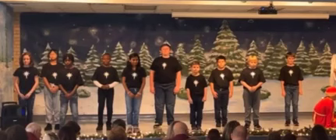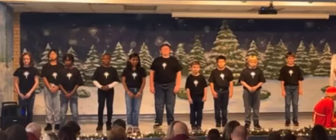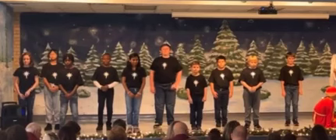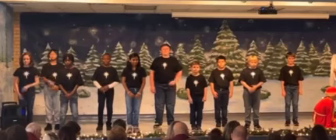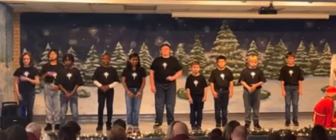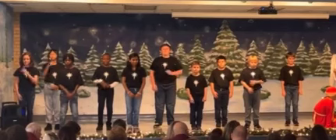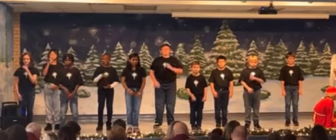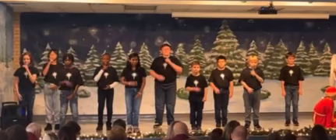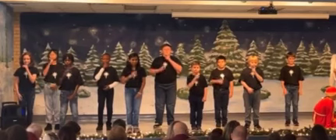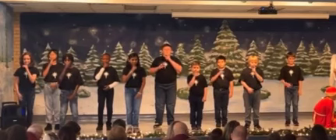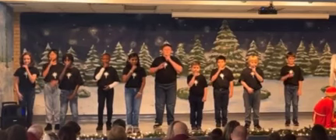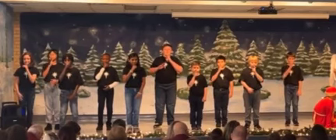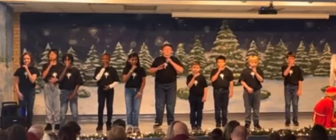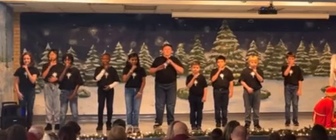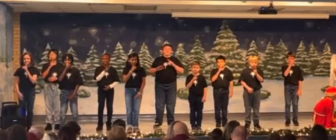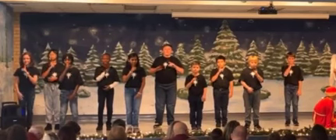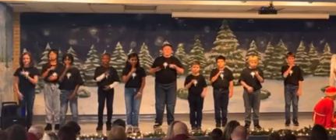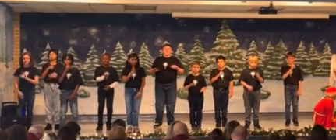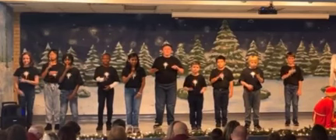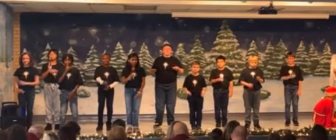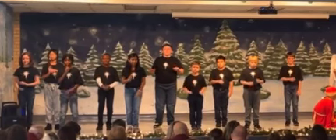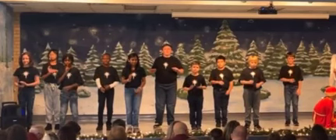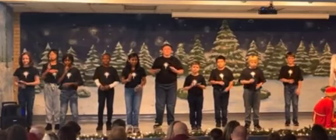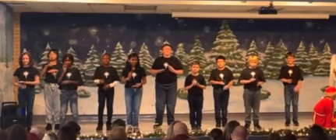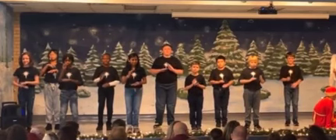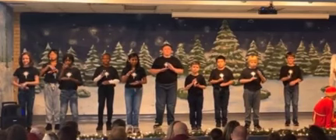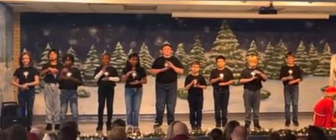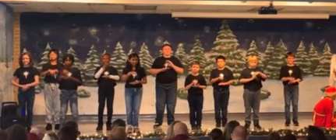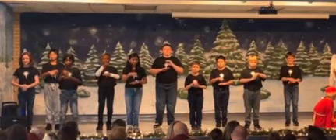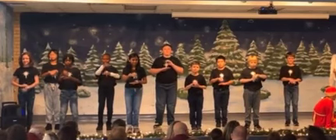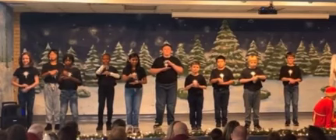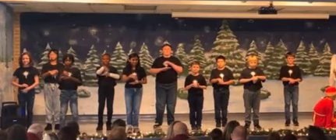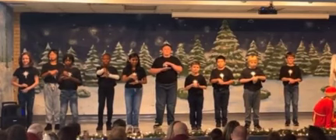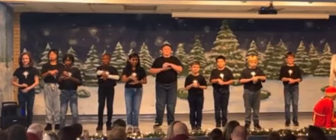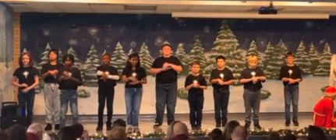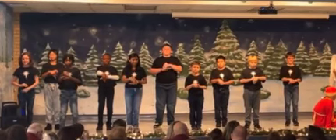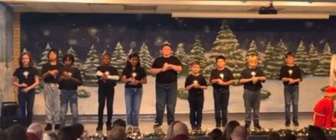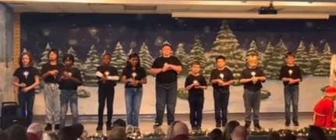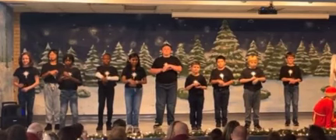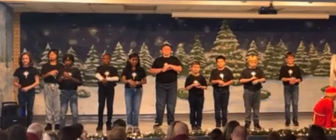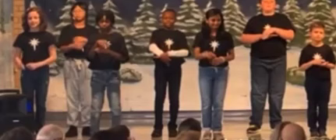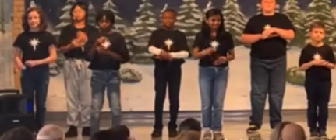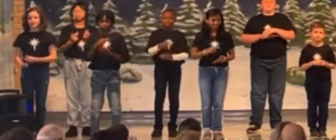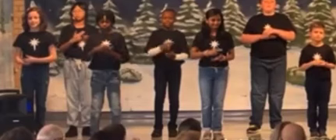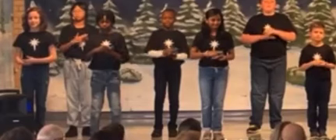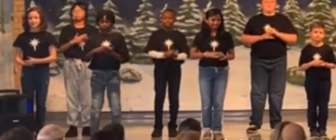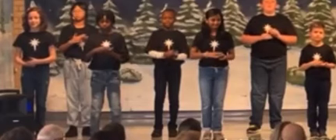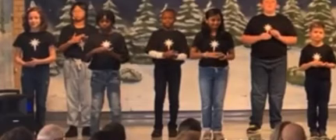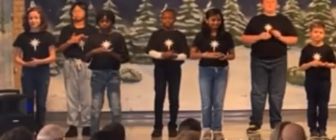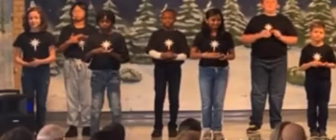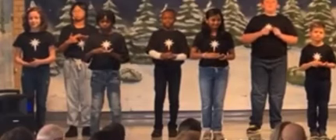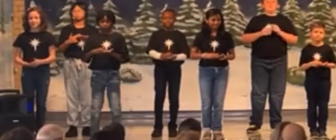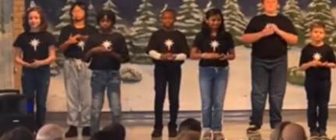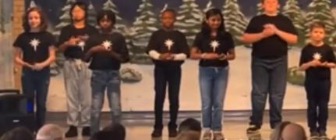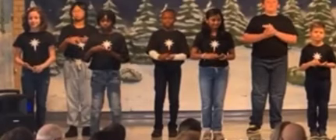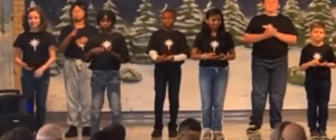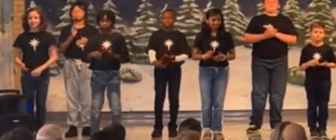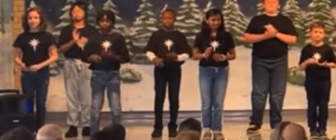Silent night, holy